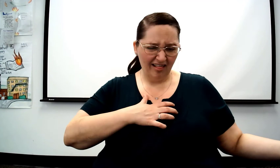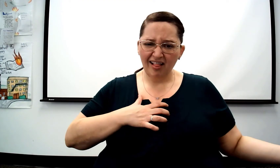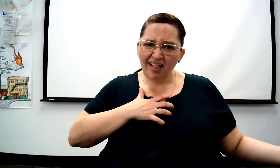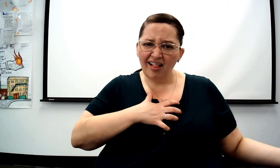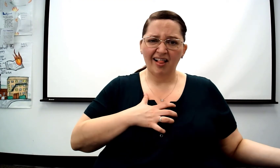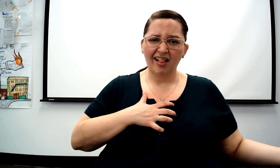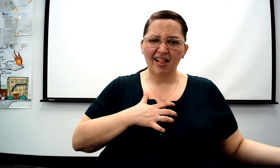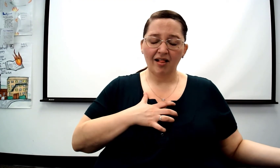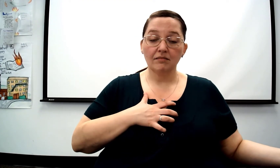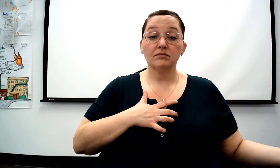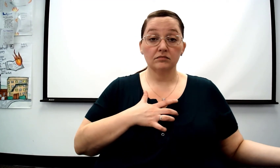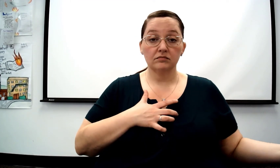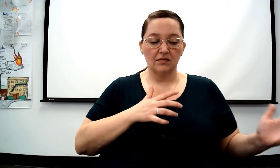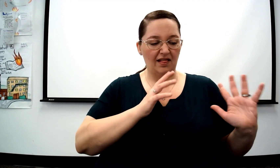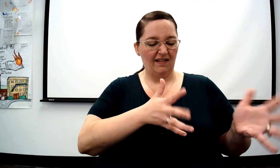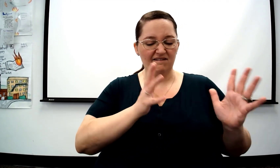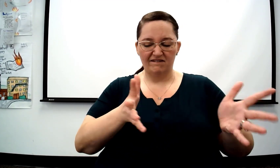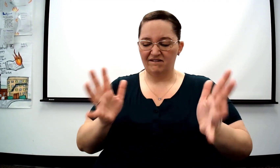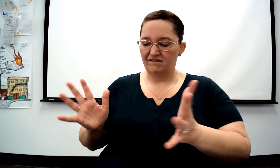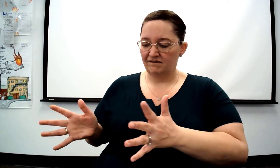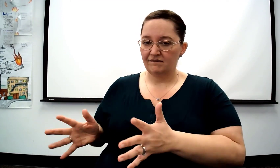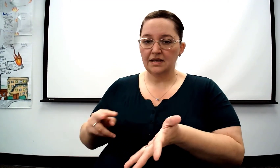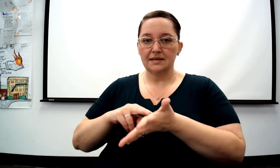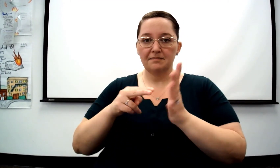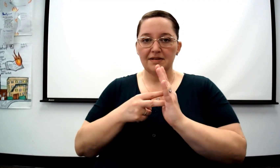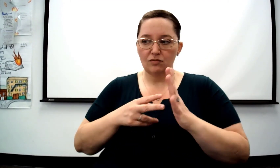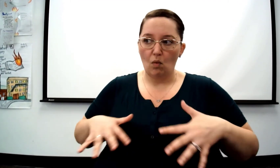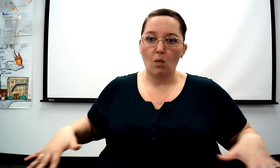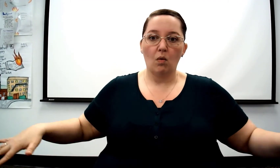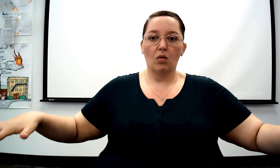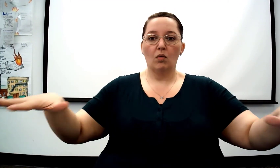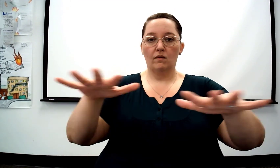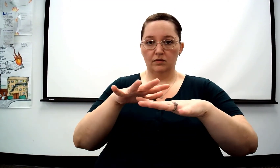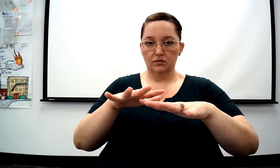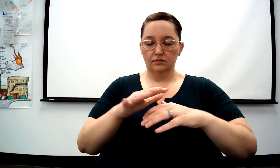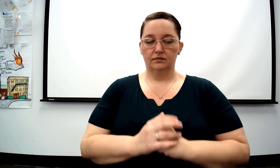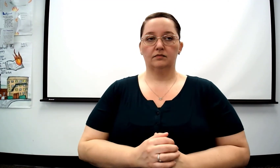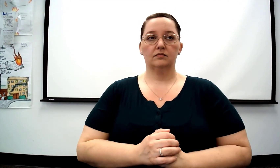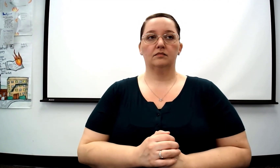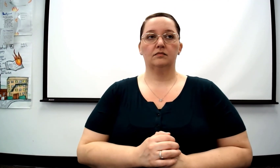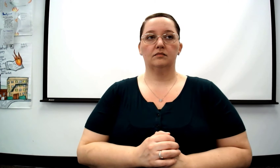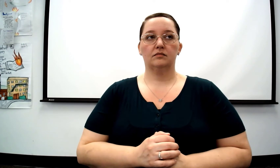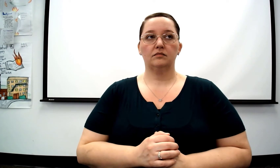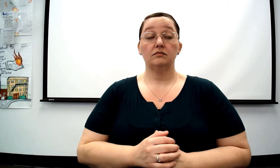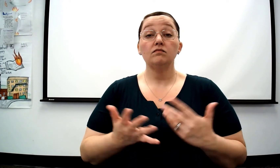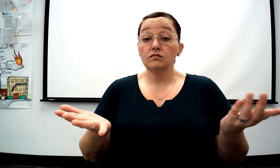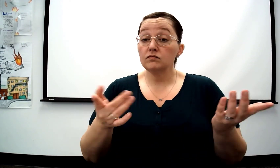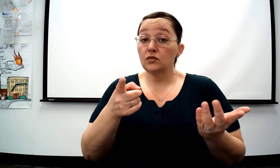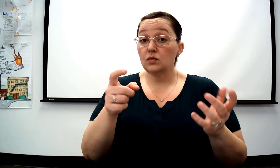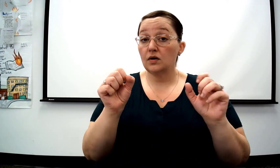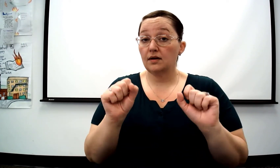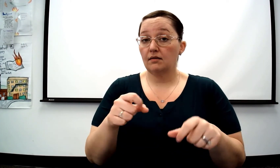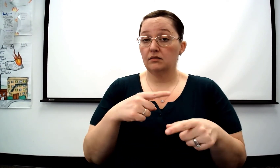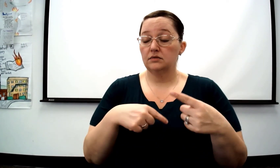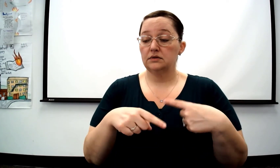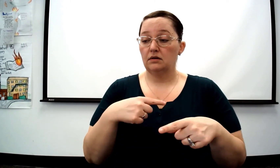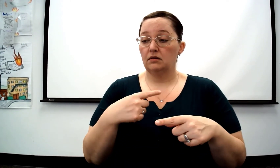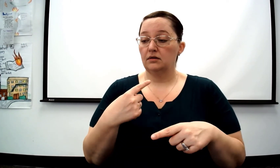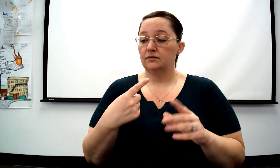Ugh, gross. Right? Leaving all over the place. You can use this sign that way. You